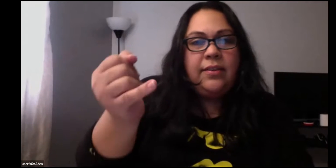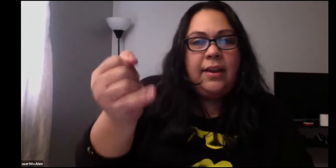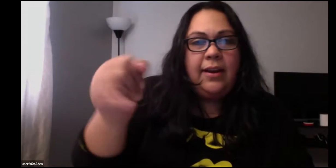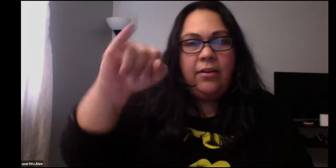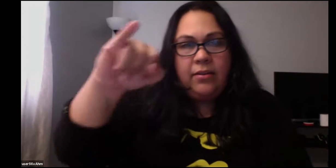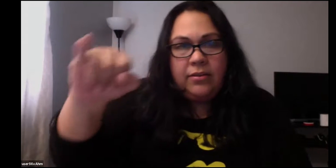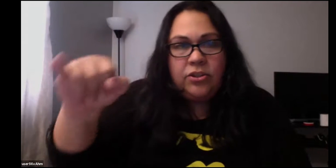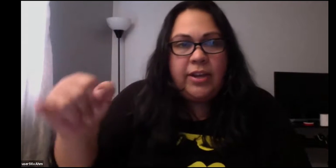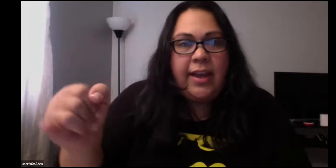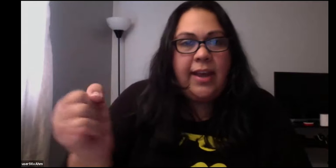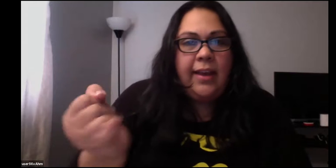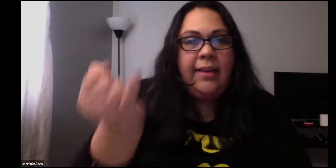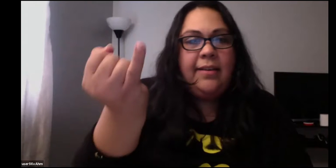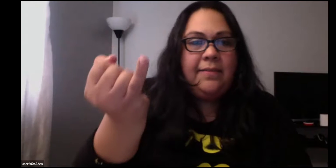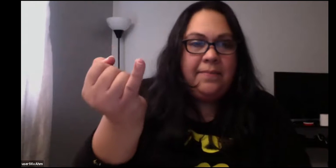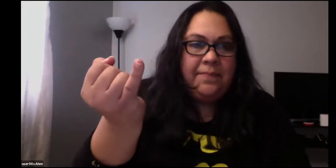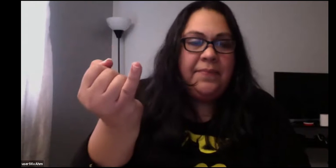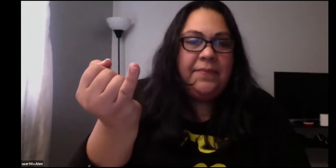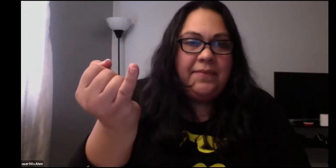air. J.